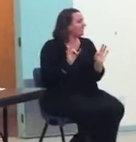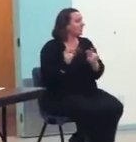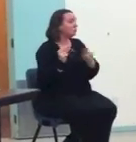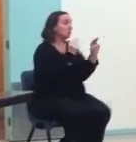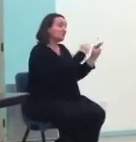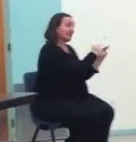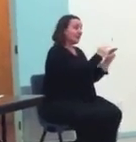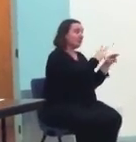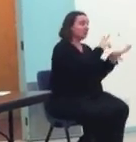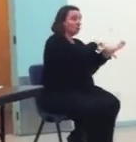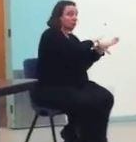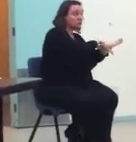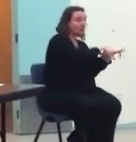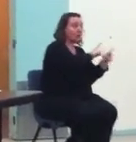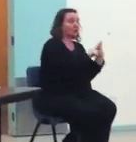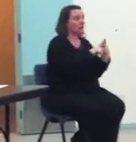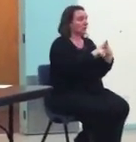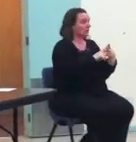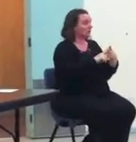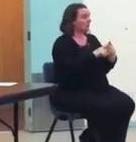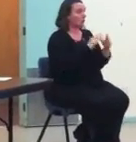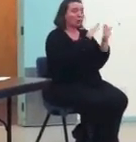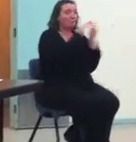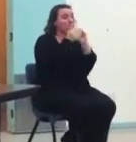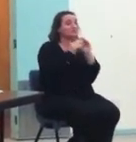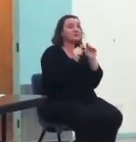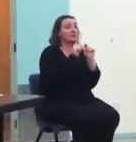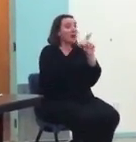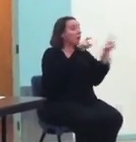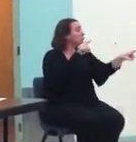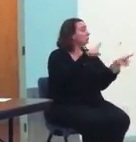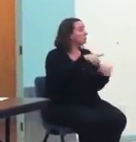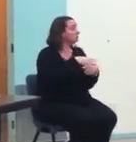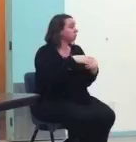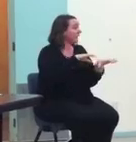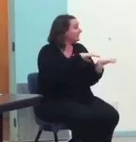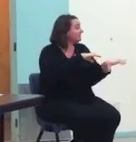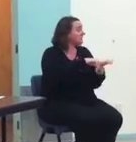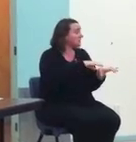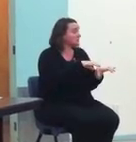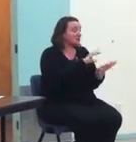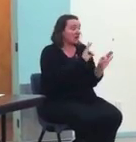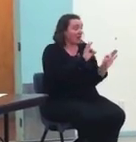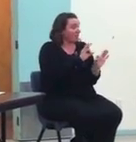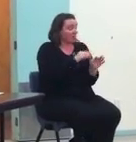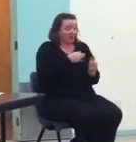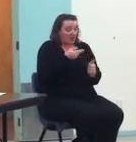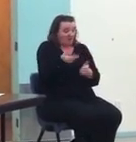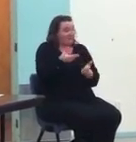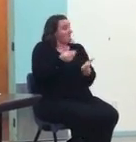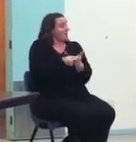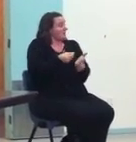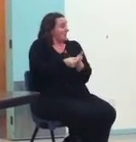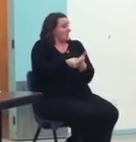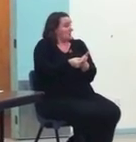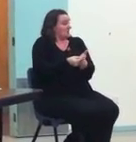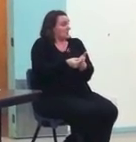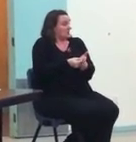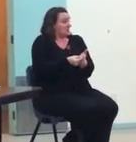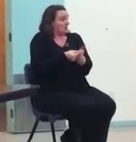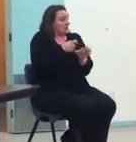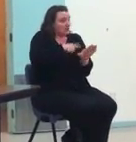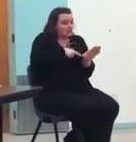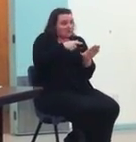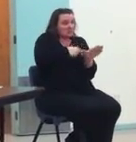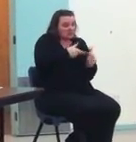her doctor, to community items, or for specific therapy. And she could not, even after years